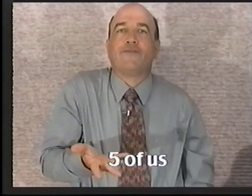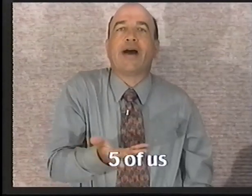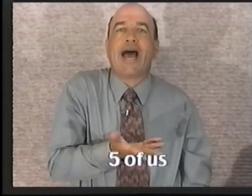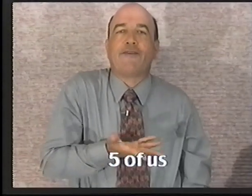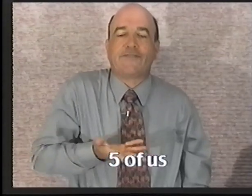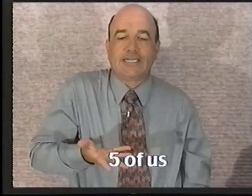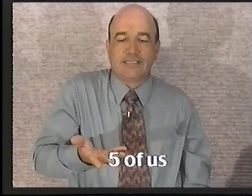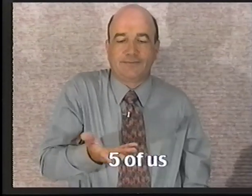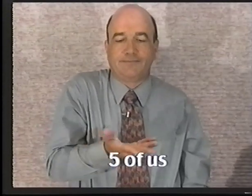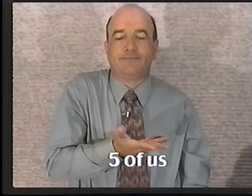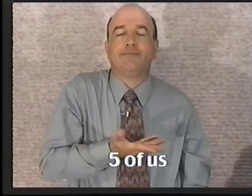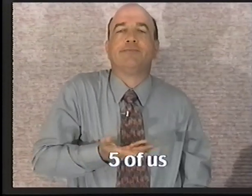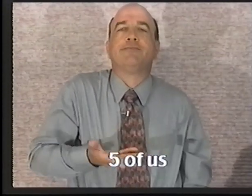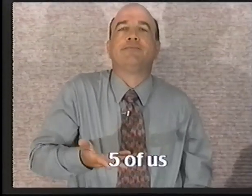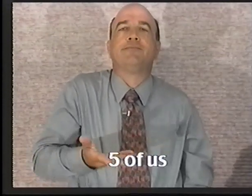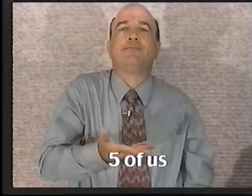5 of us.